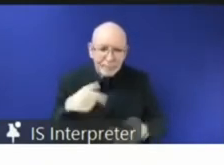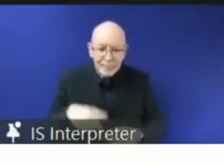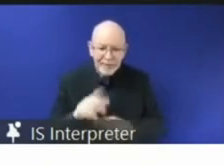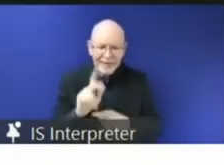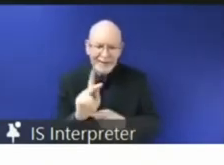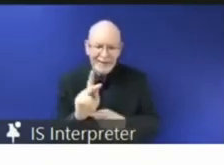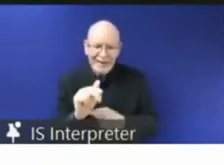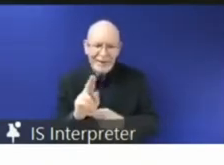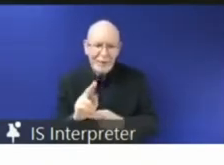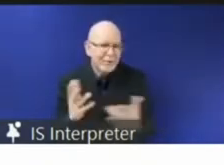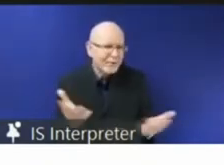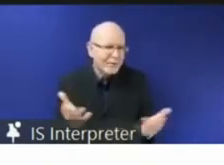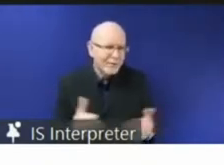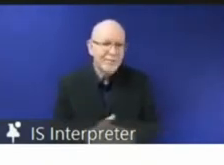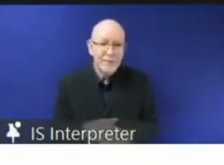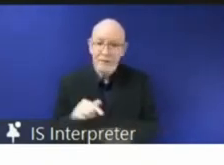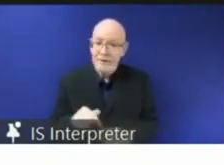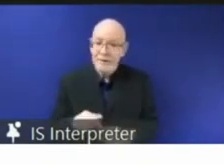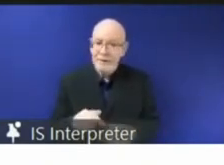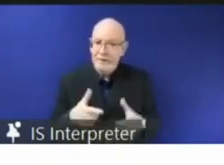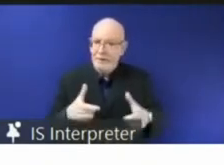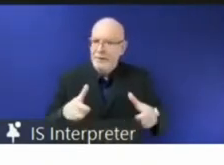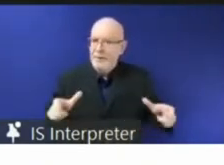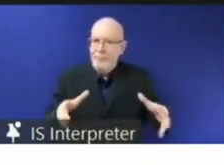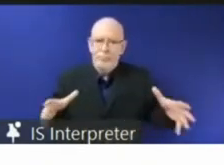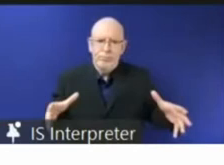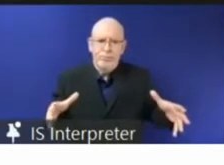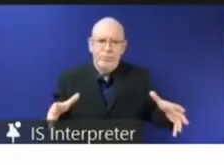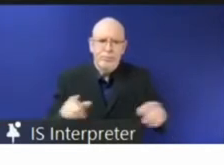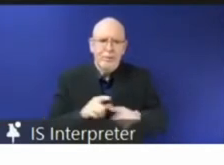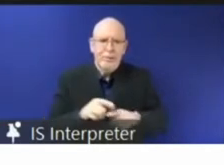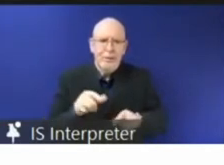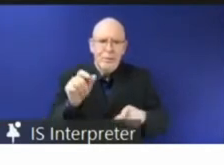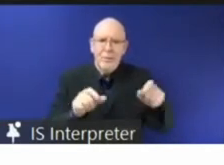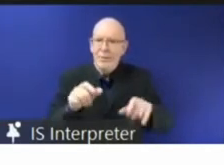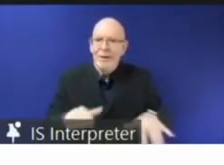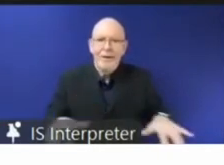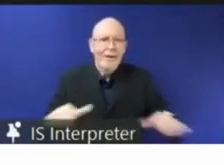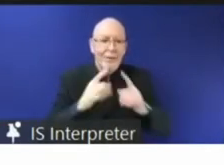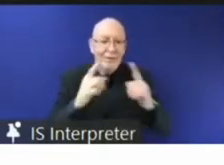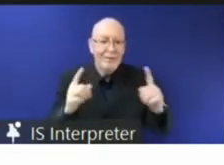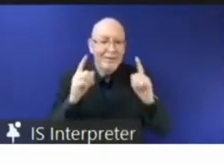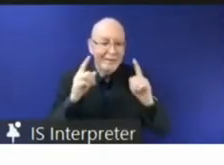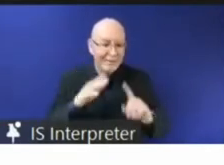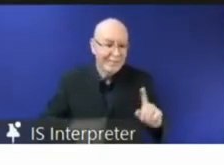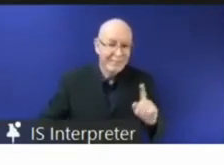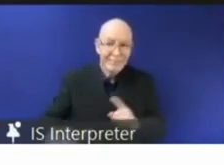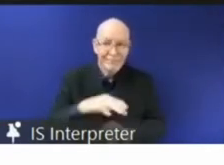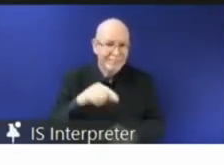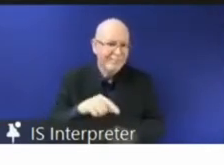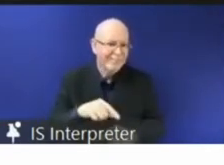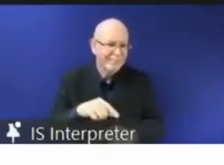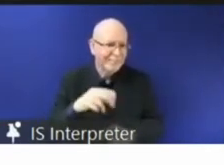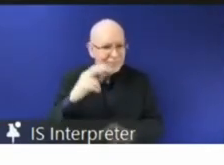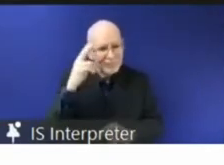responsibility, knowledge, development, research, innovation, and entrepreneurship. It